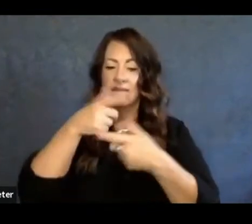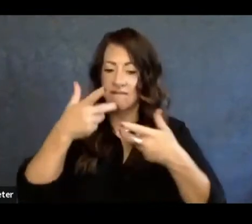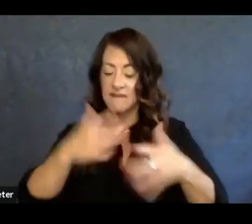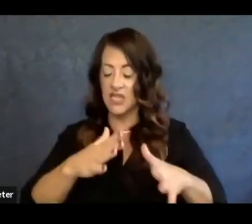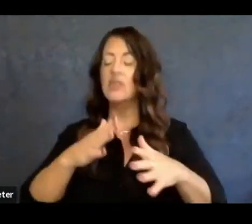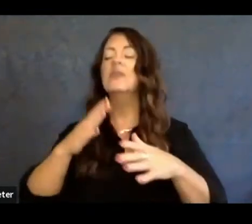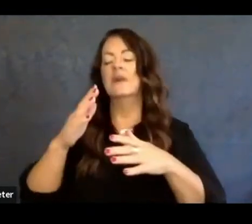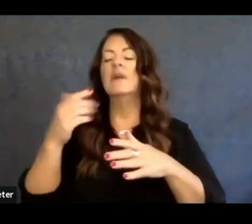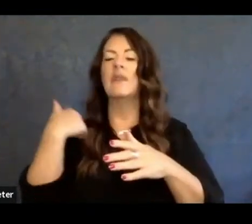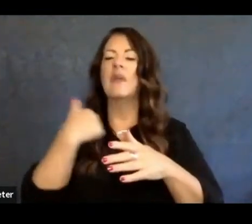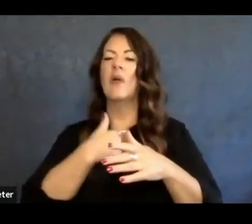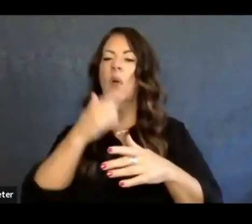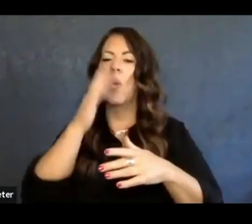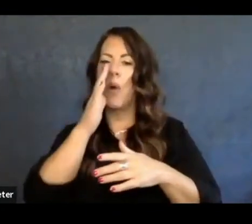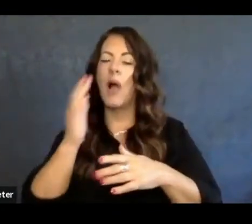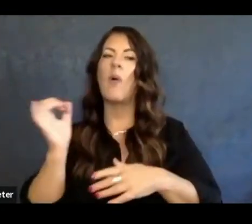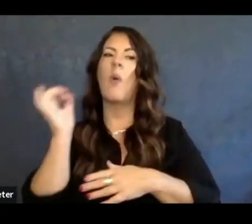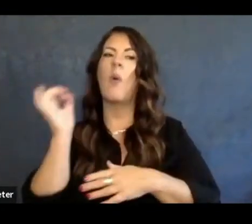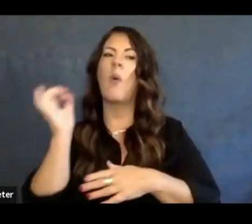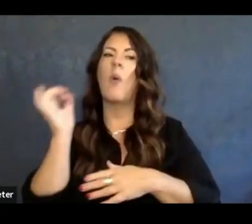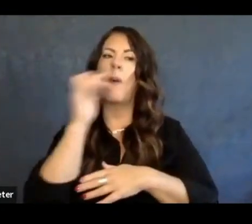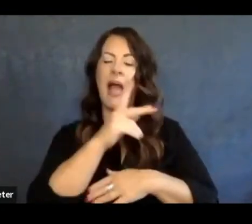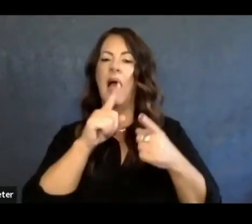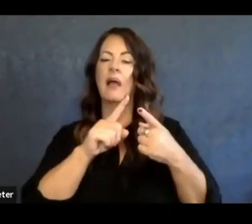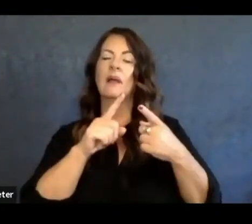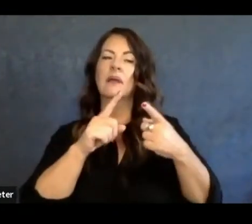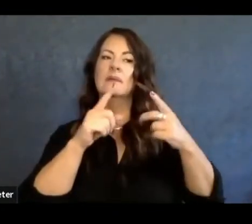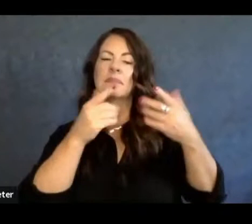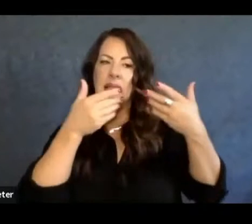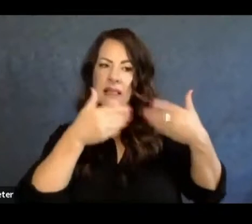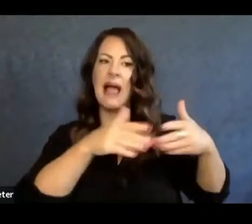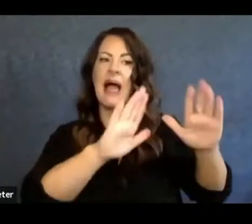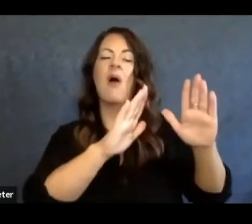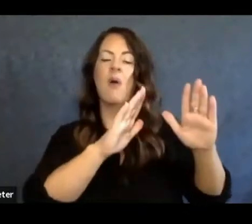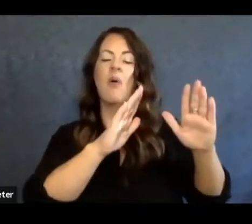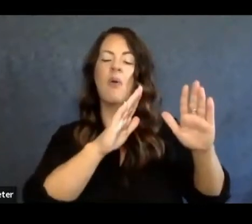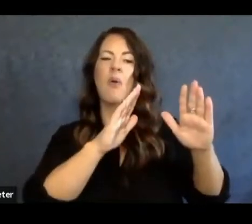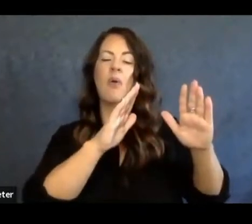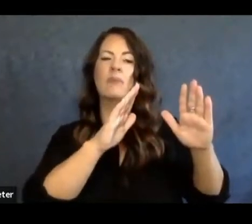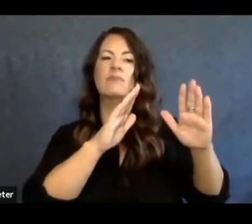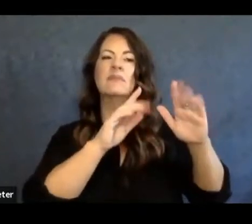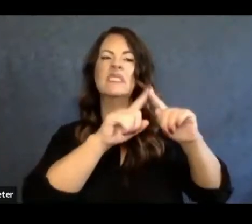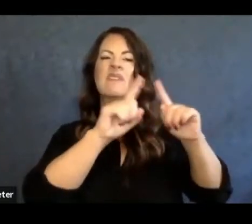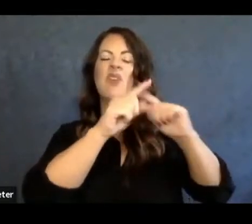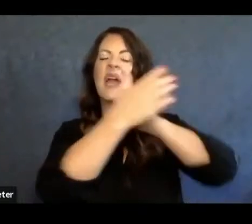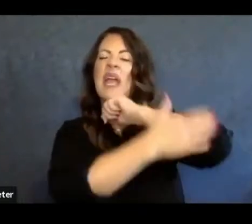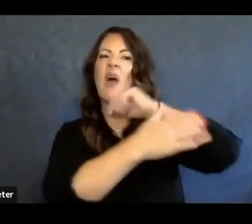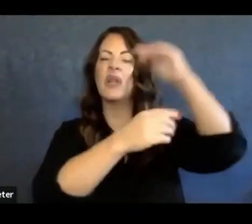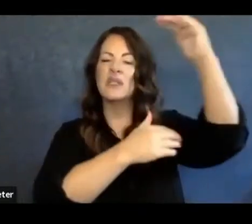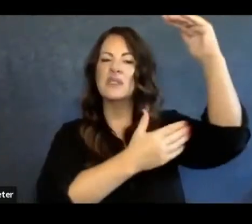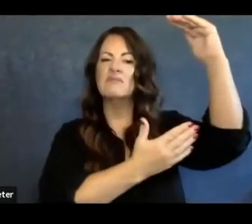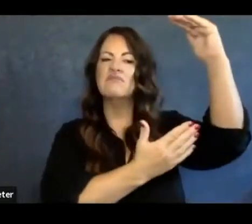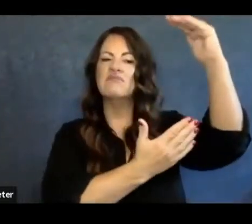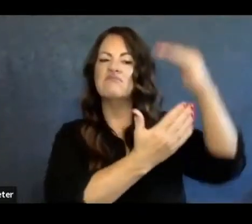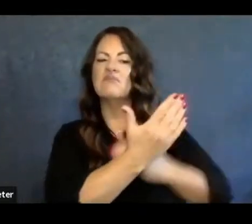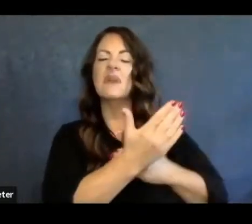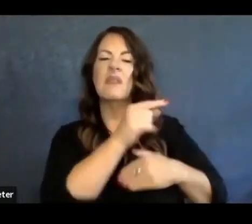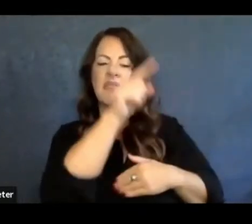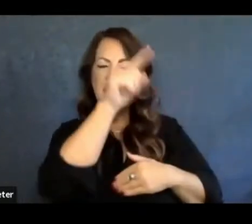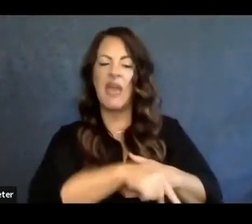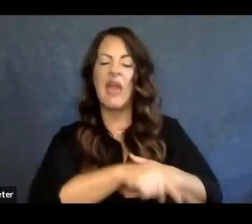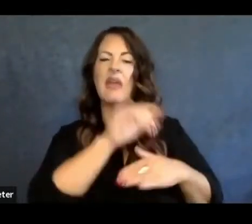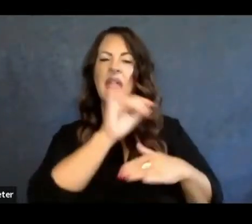speaking about, we will unfreeze the data monitoring list and allow counties to pick up pick up right where they left off. So we're taking that into